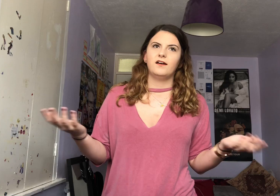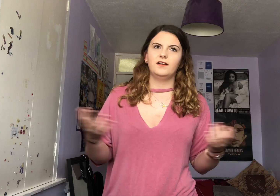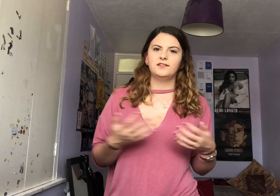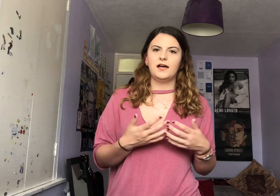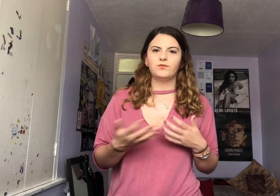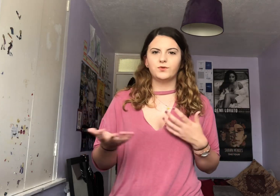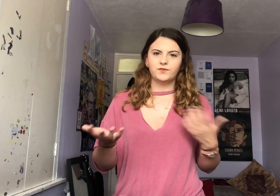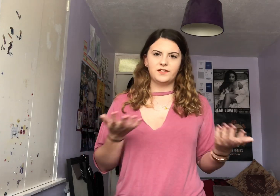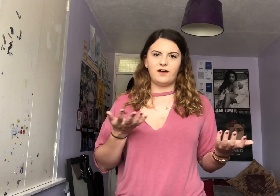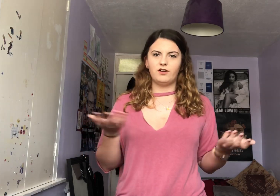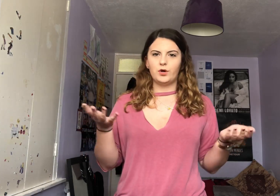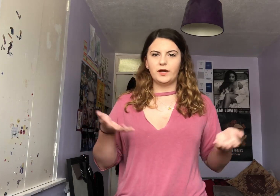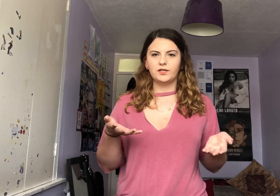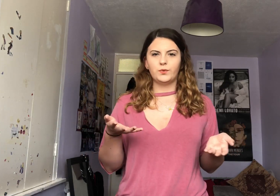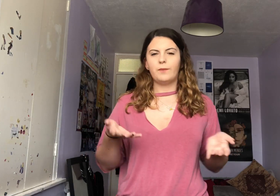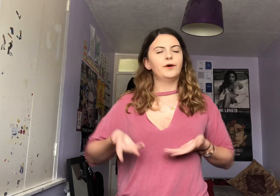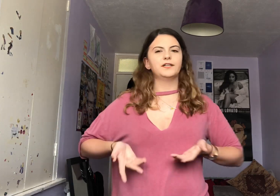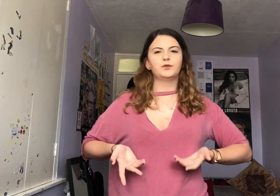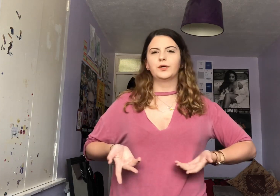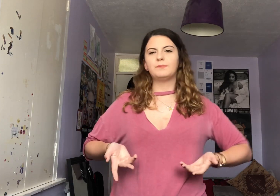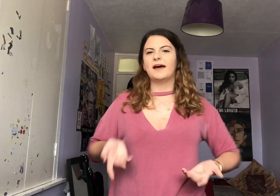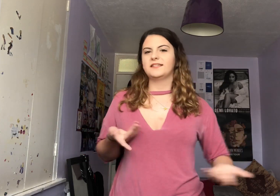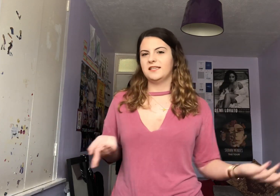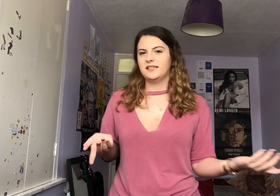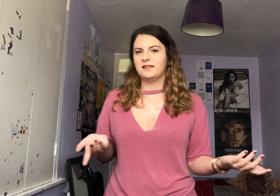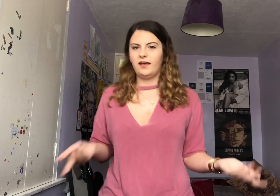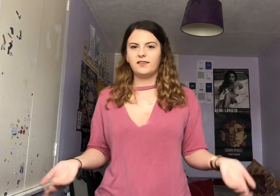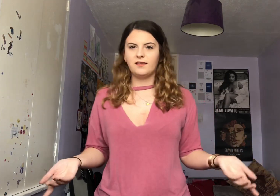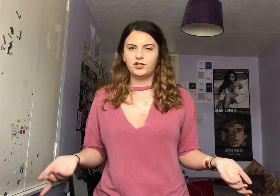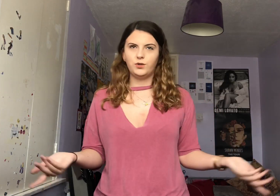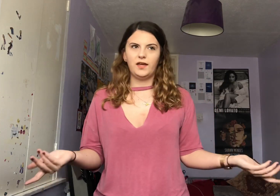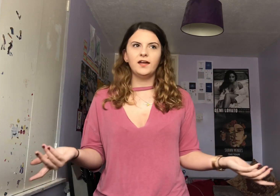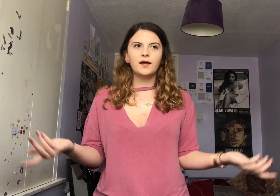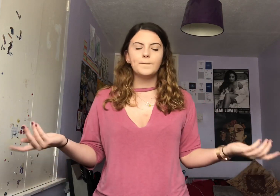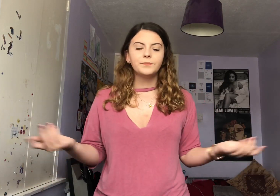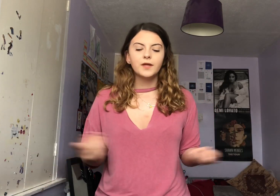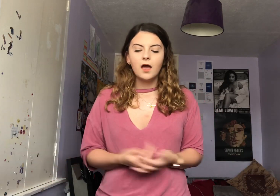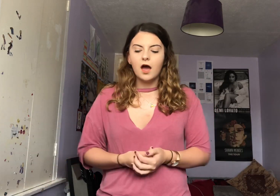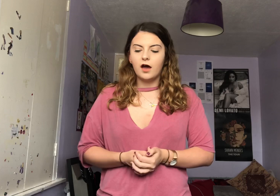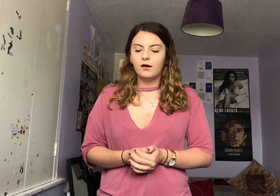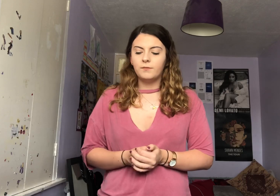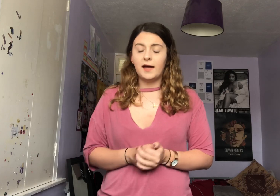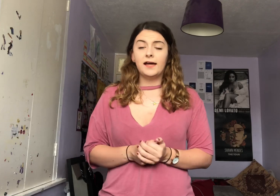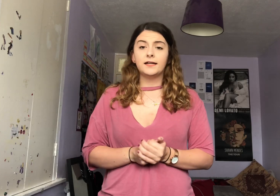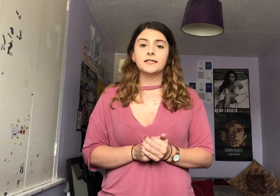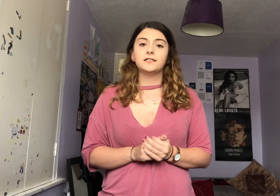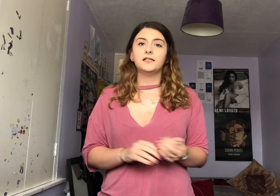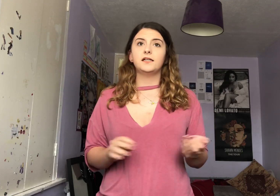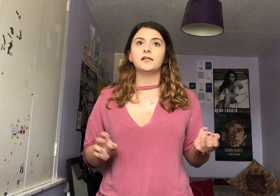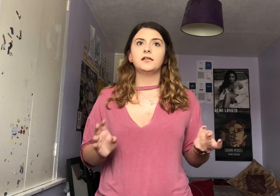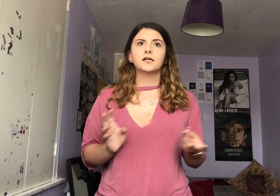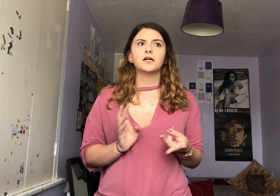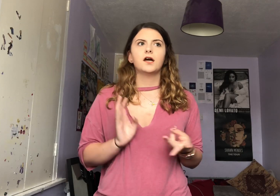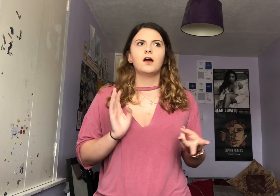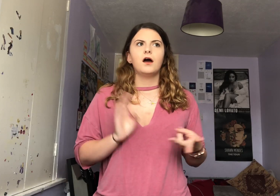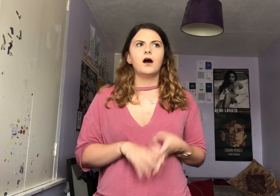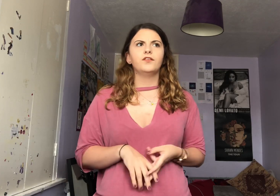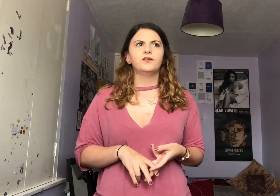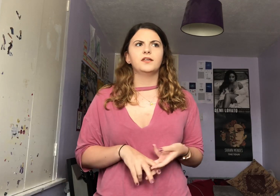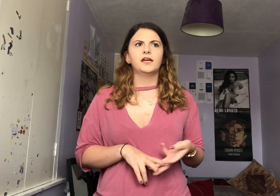it sounds sort of scary going into it, but it's not as bad as you think. And the other thing